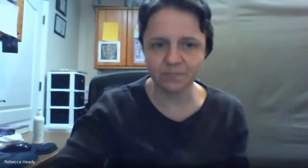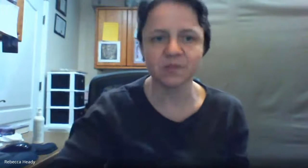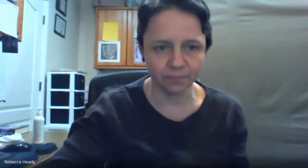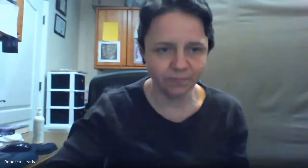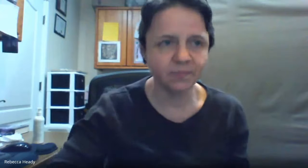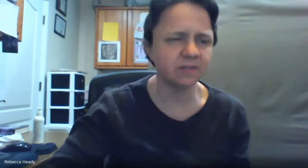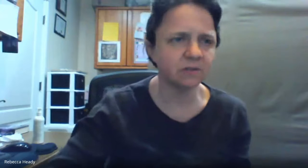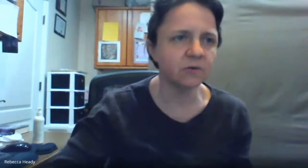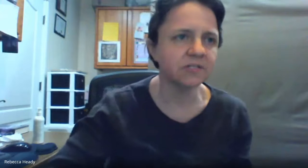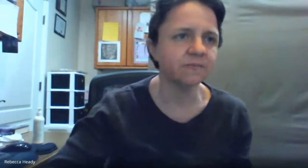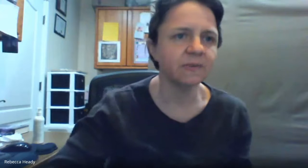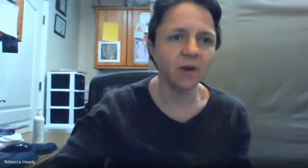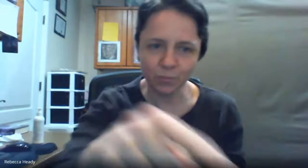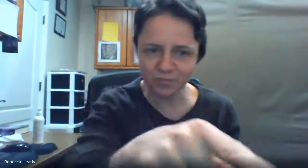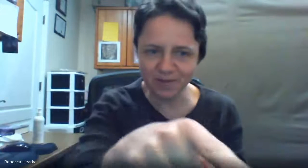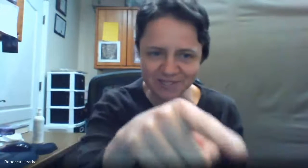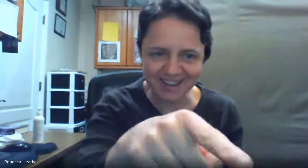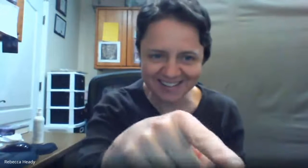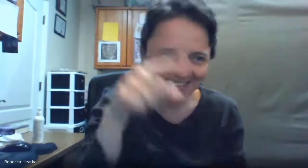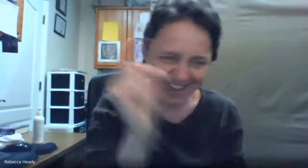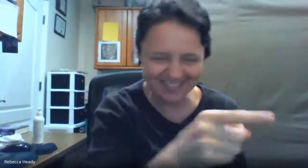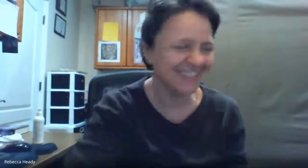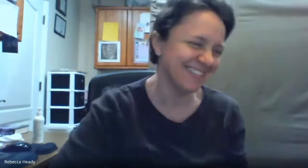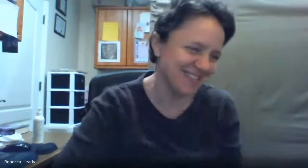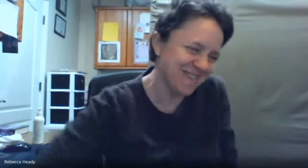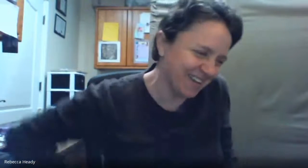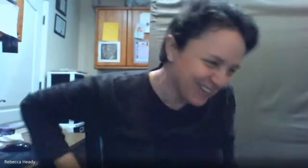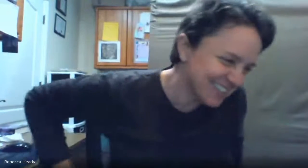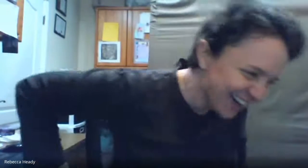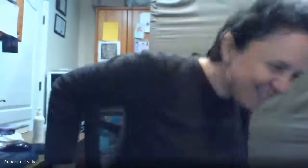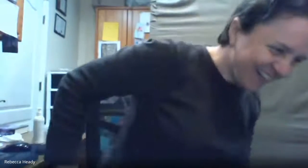So good question. Oh, you have to say, what's the sign for?